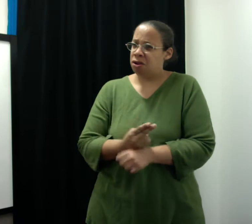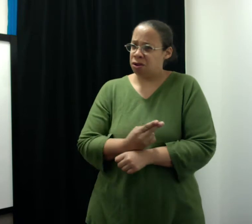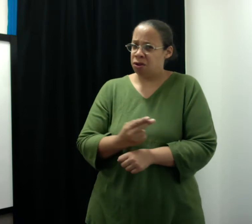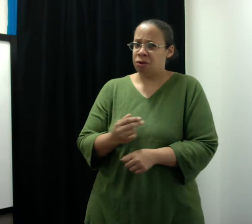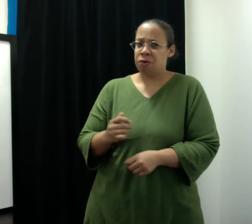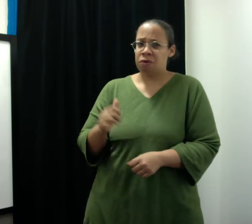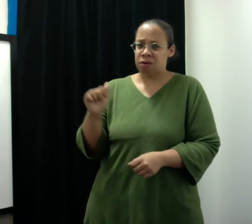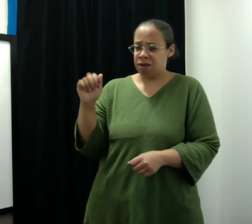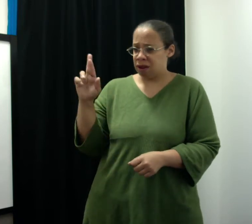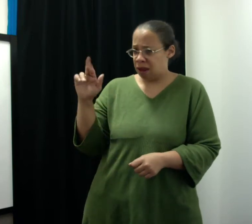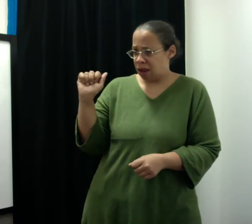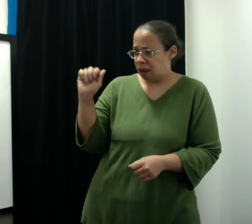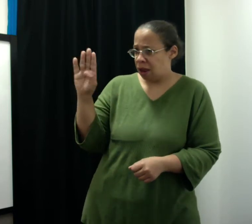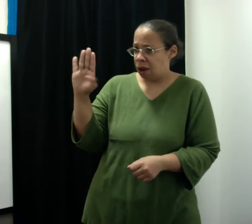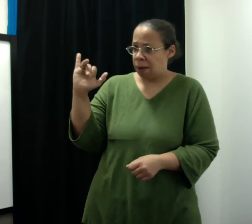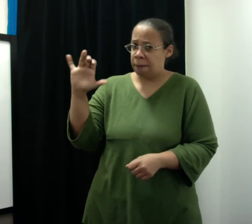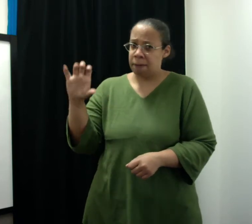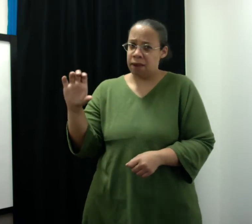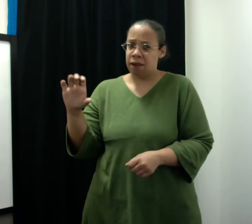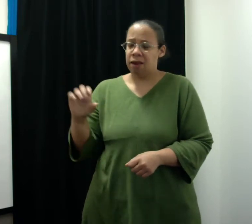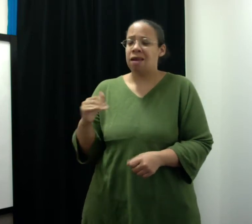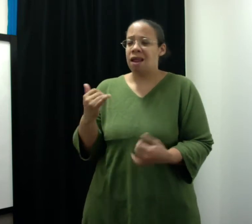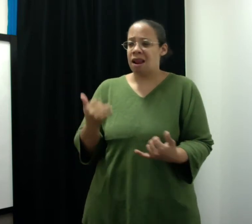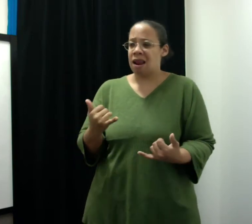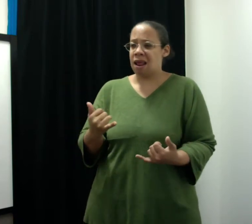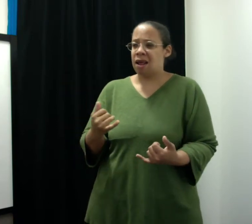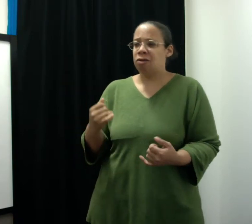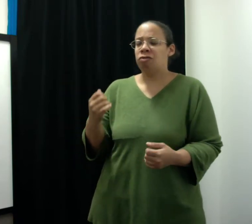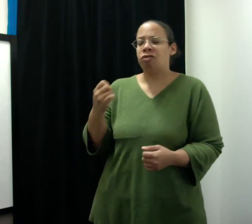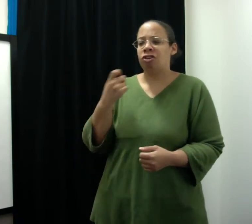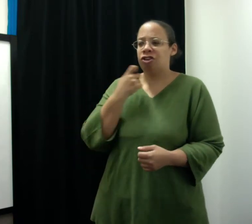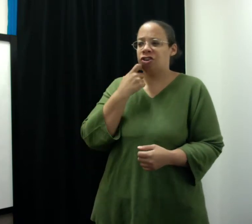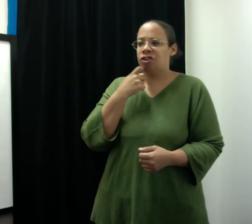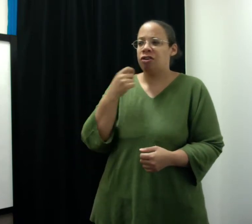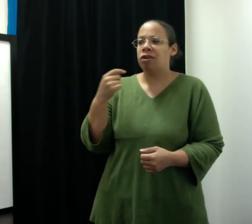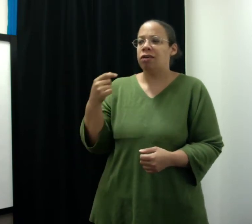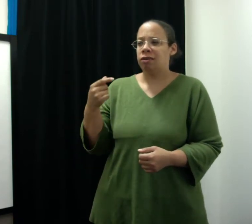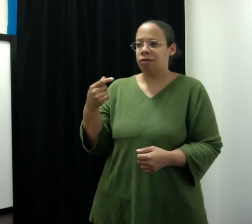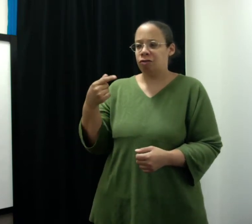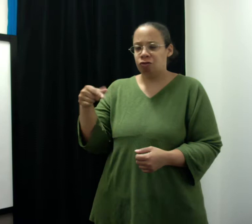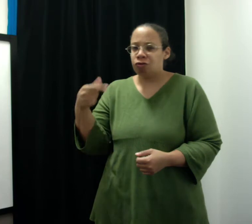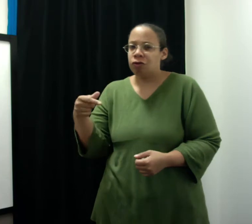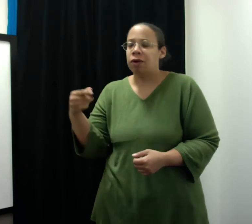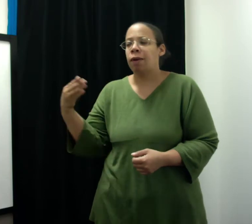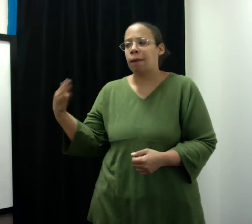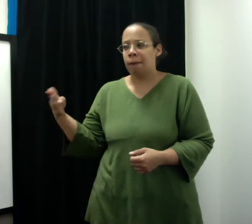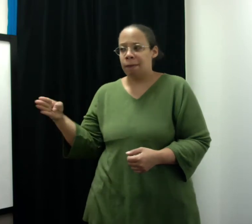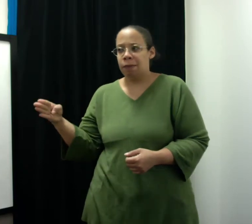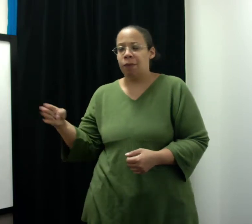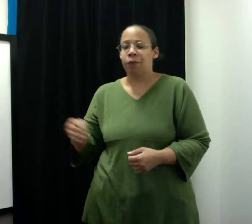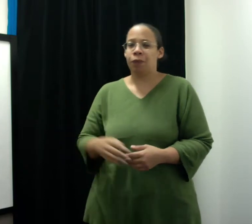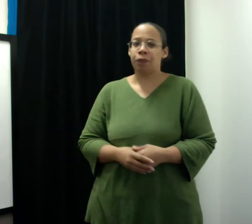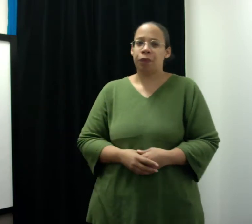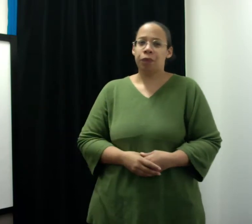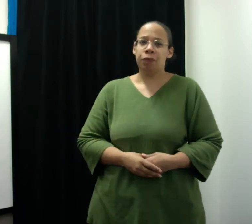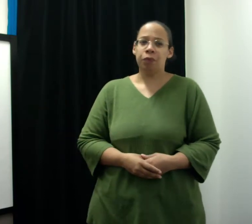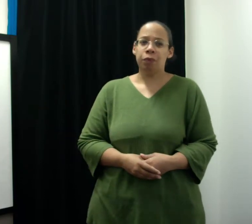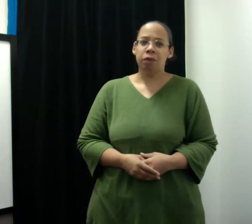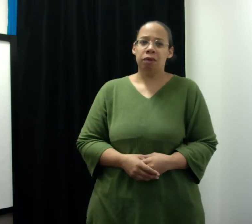Arab countries functioning in an increasingly globalized world, it is a growing alarm that less and less people are using the Arabic